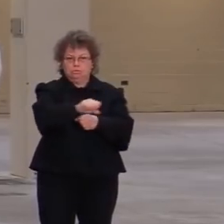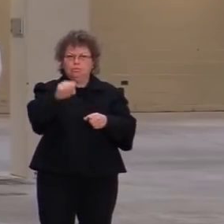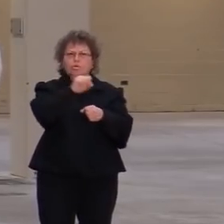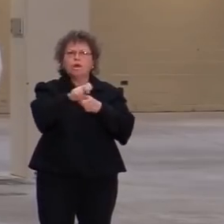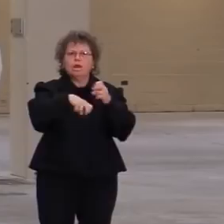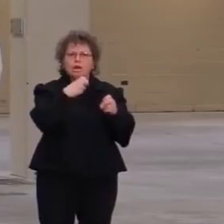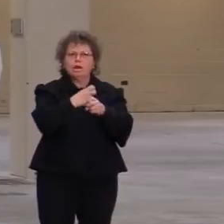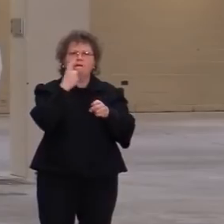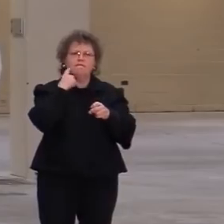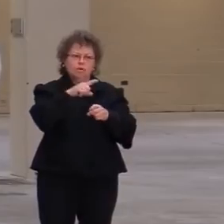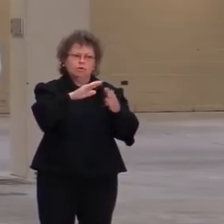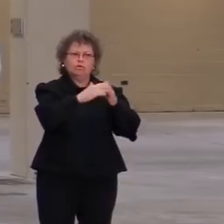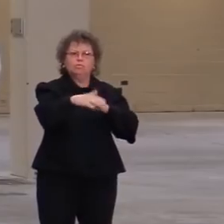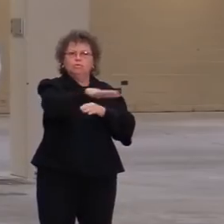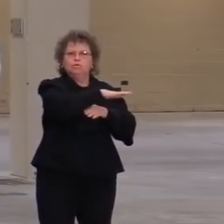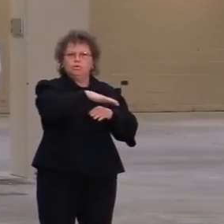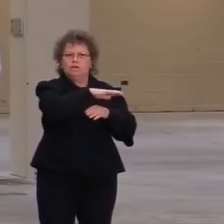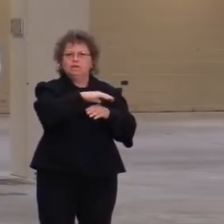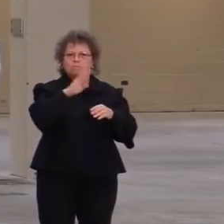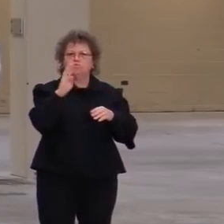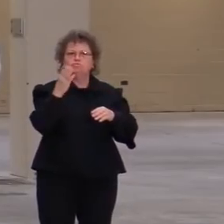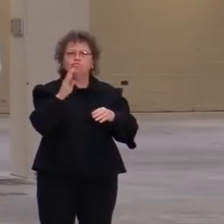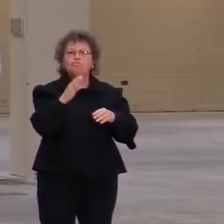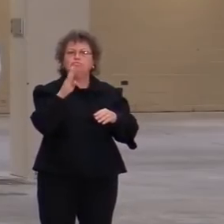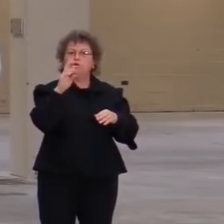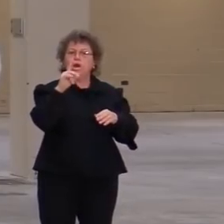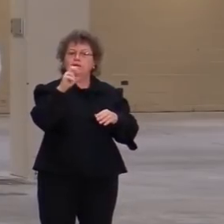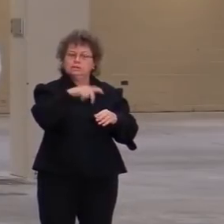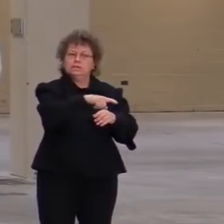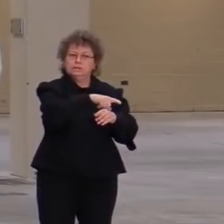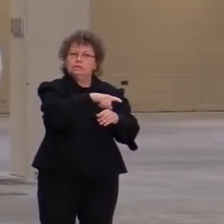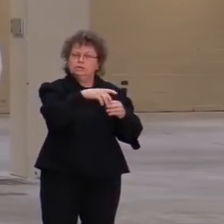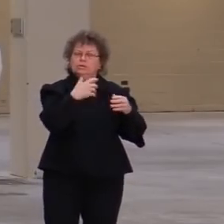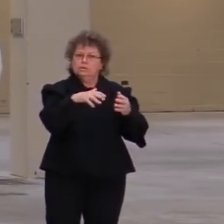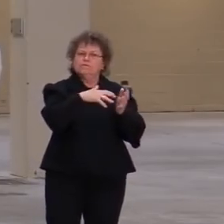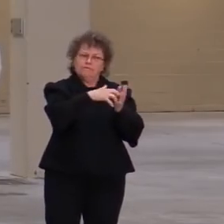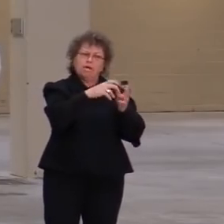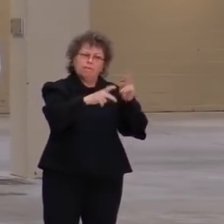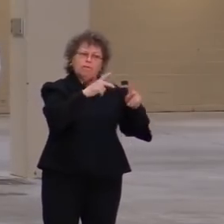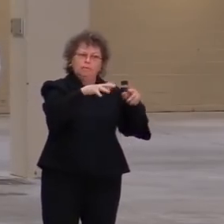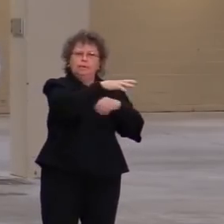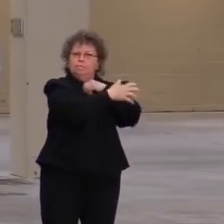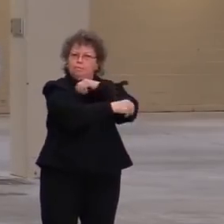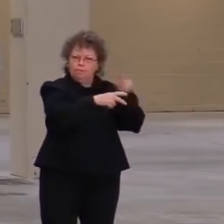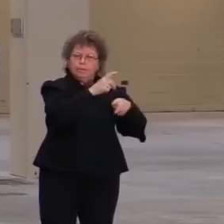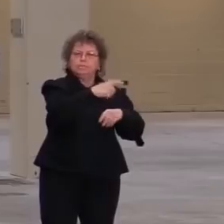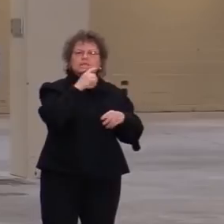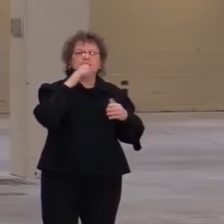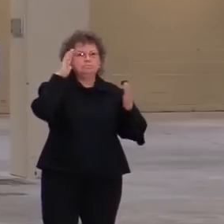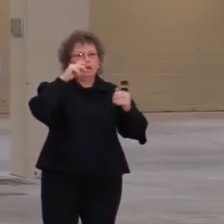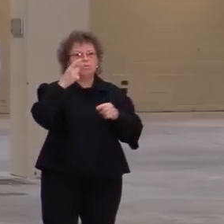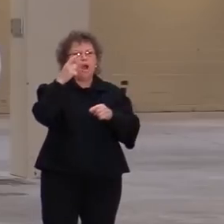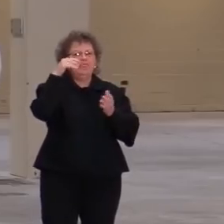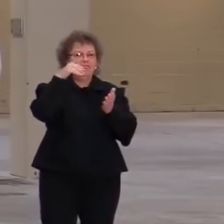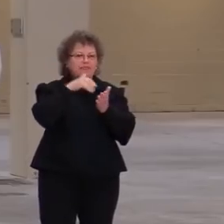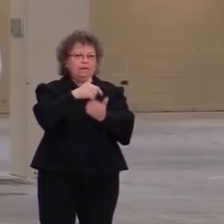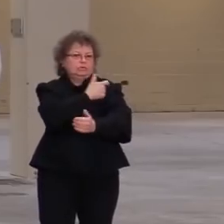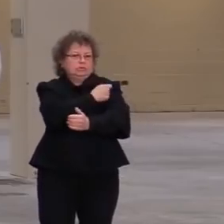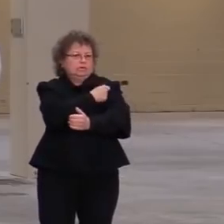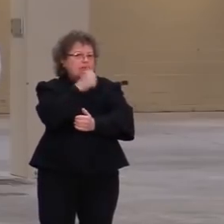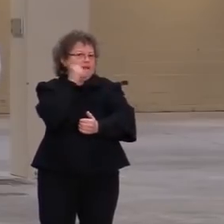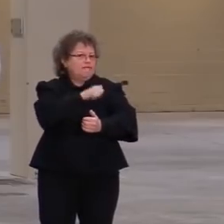vulnerable communities. Brockton is expected itself to distribute 1,000 vaccines a day in the coming weeks while